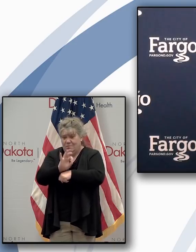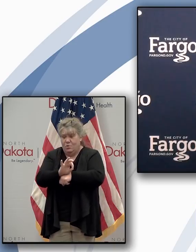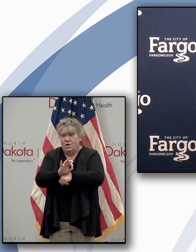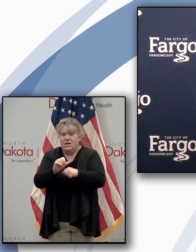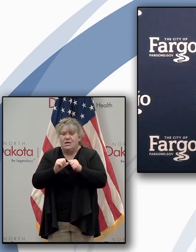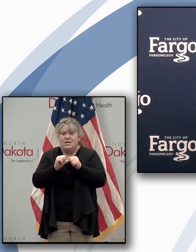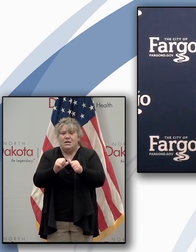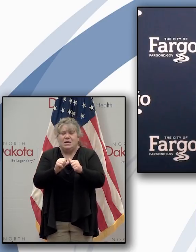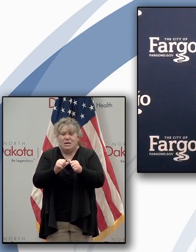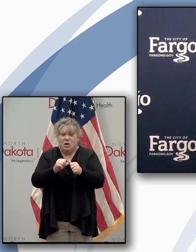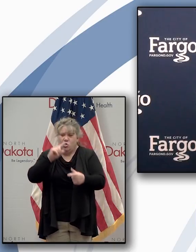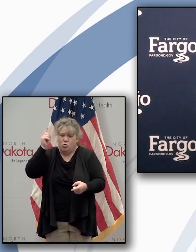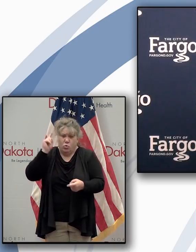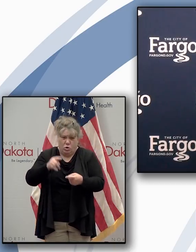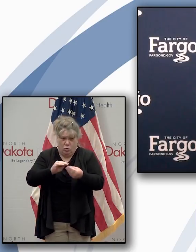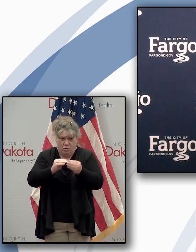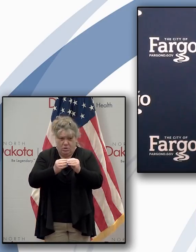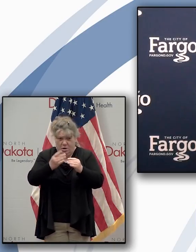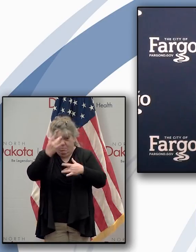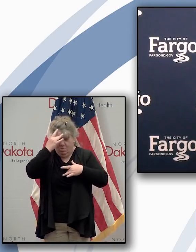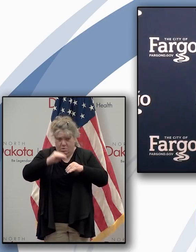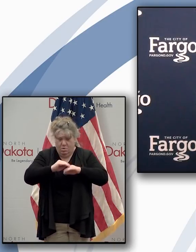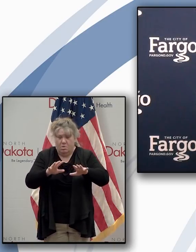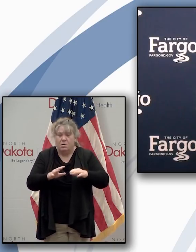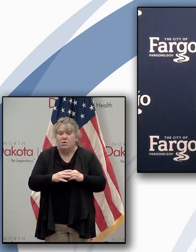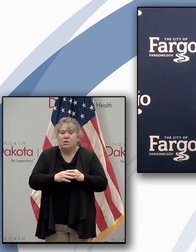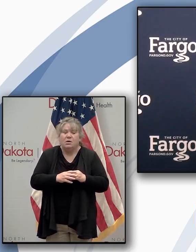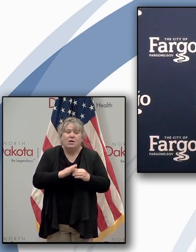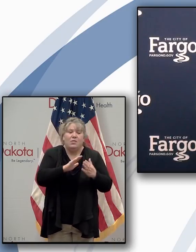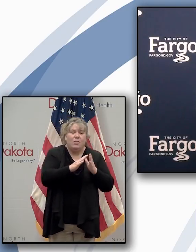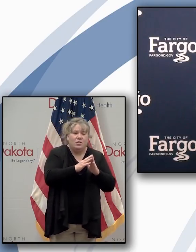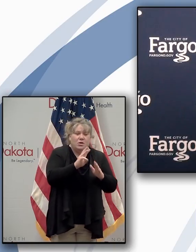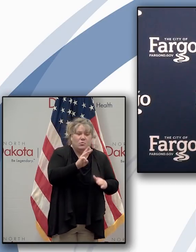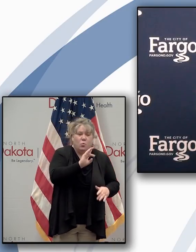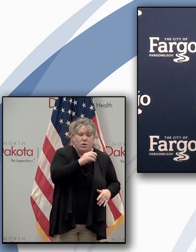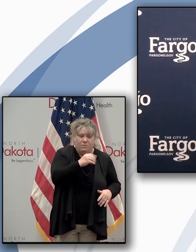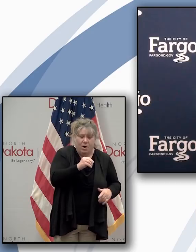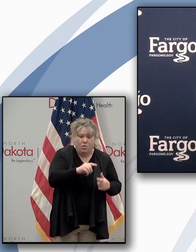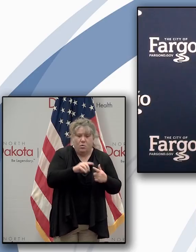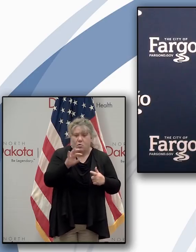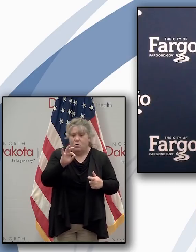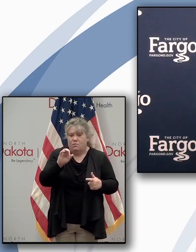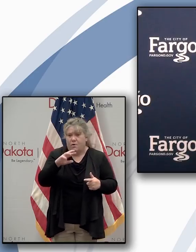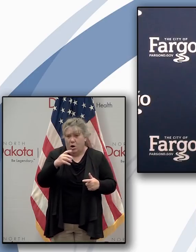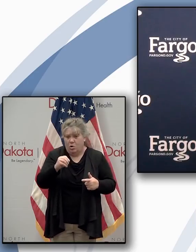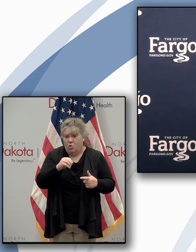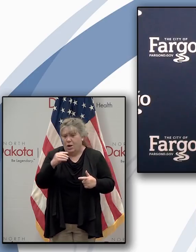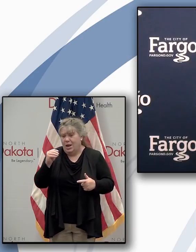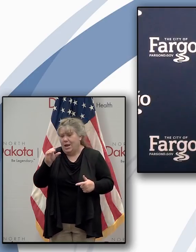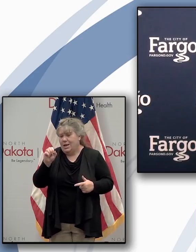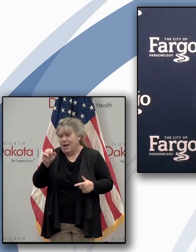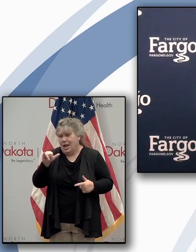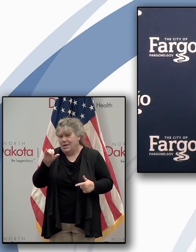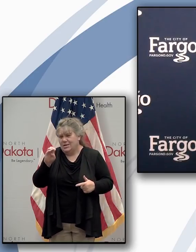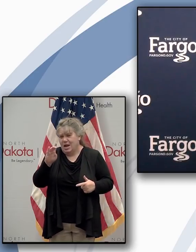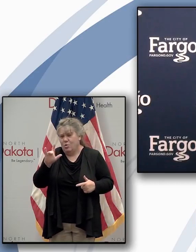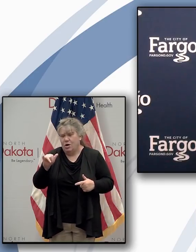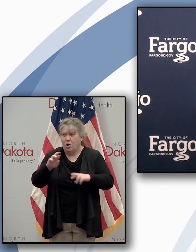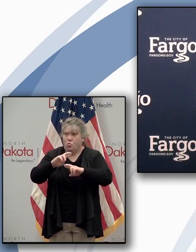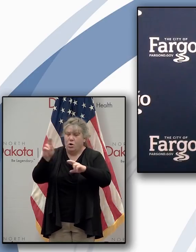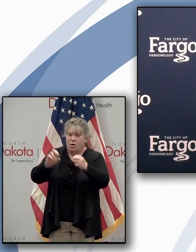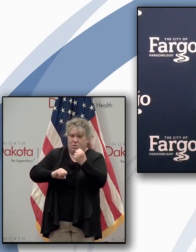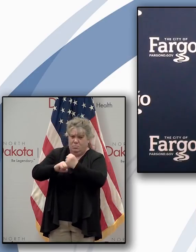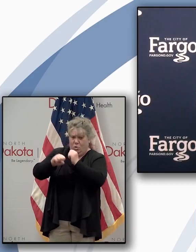our numbers down. The cities of West Fargo, and Cass County are ready to support the state's